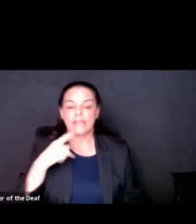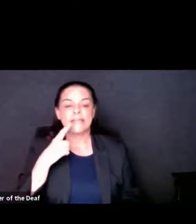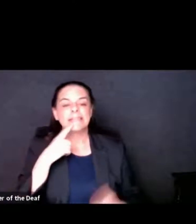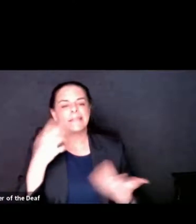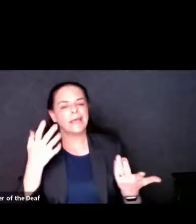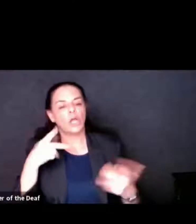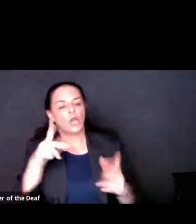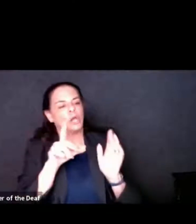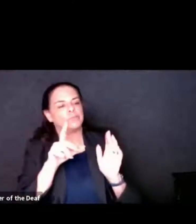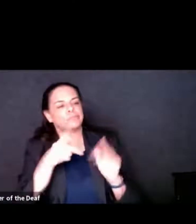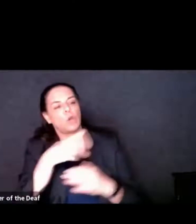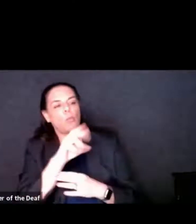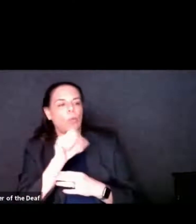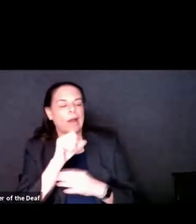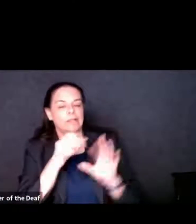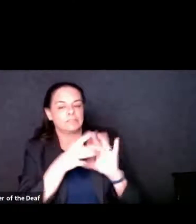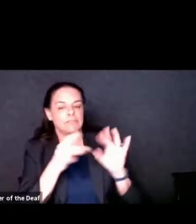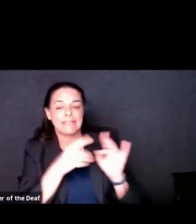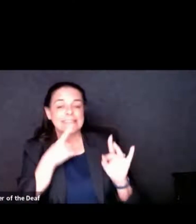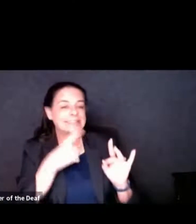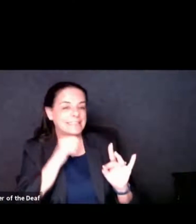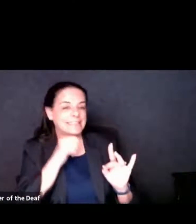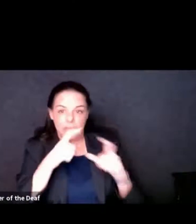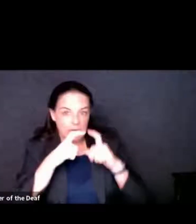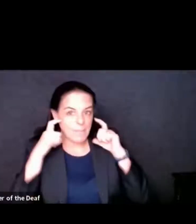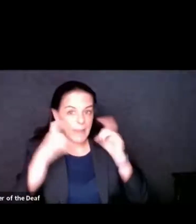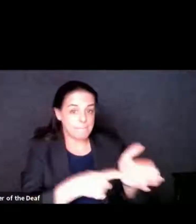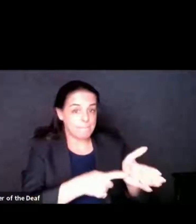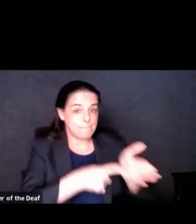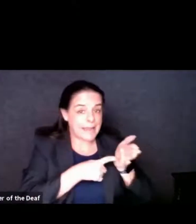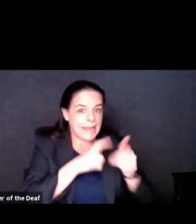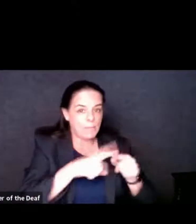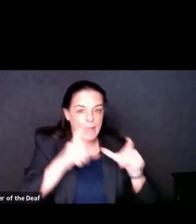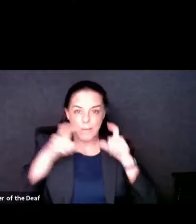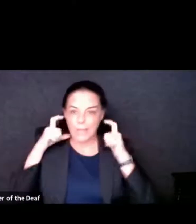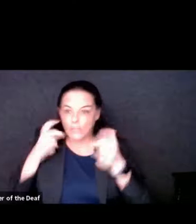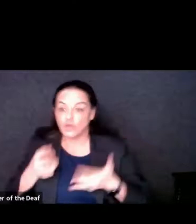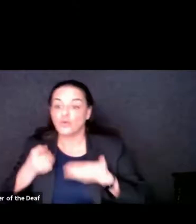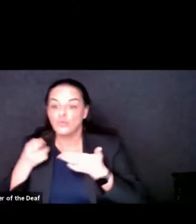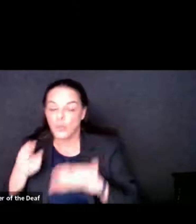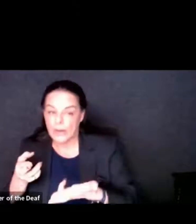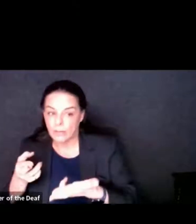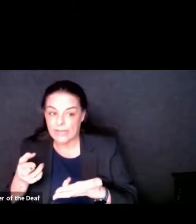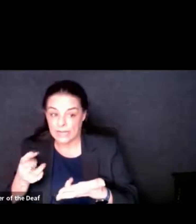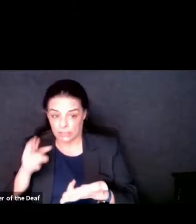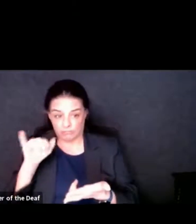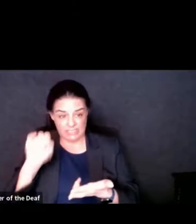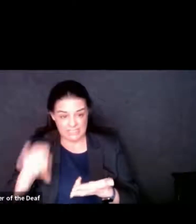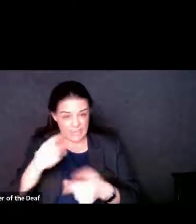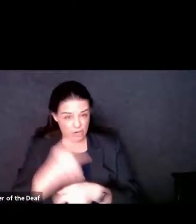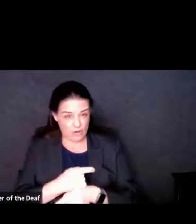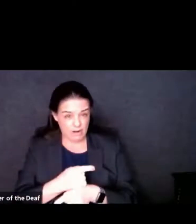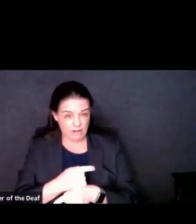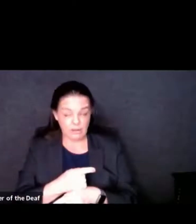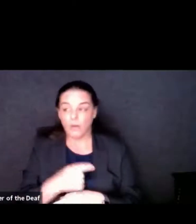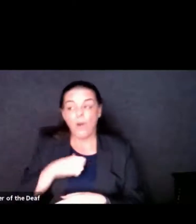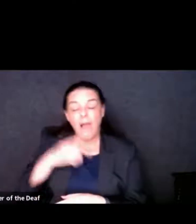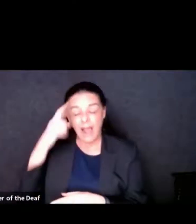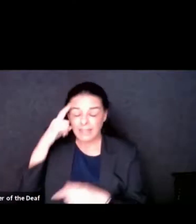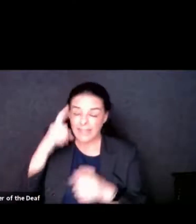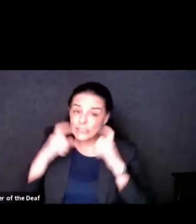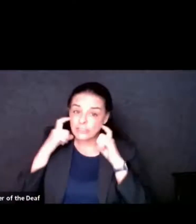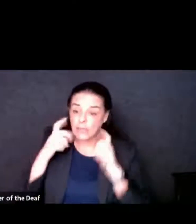but a mask recommendation in Knox County. Is that accurate? I actually believe that there is a mask regulation in Knox County at this